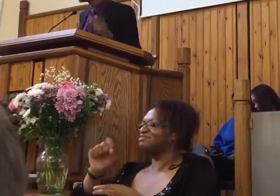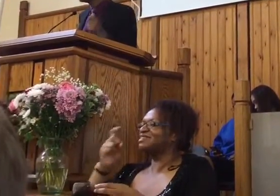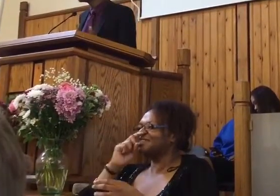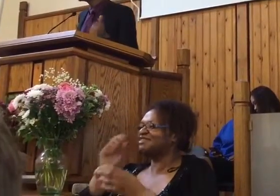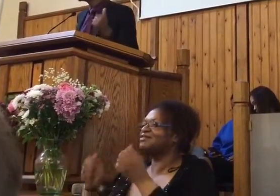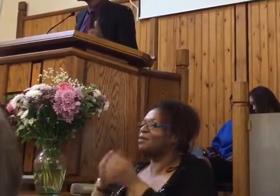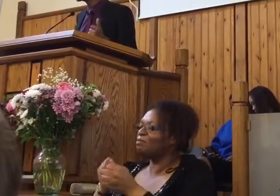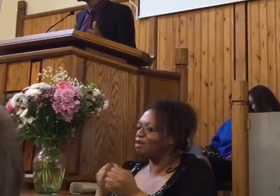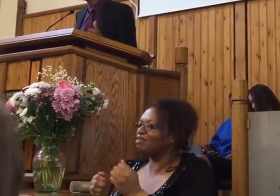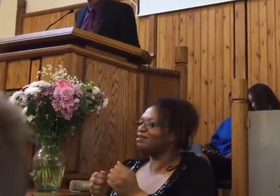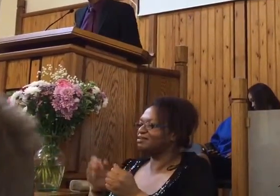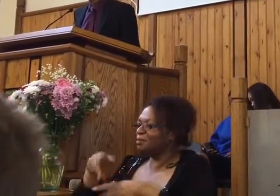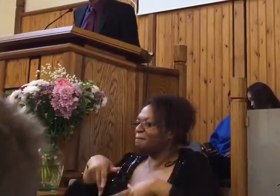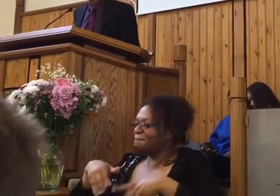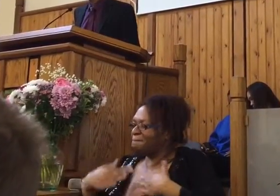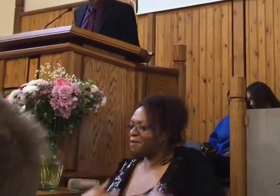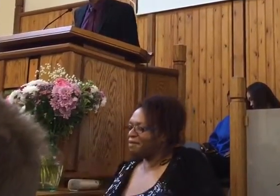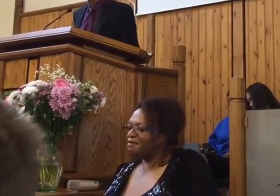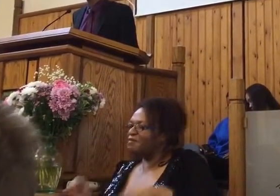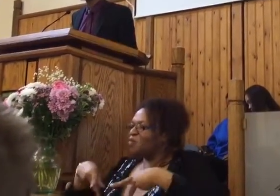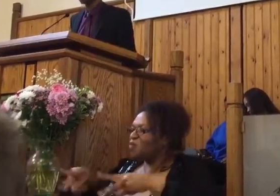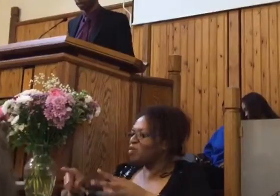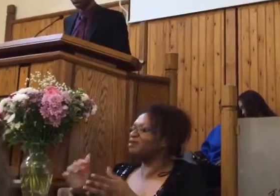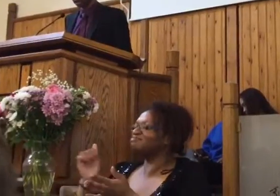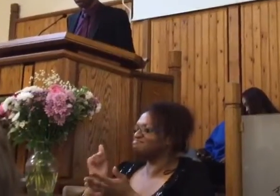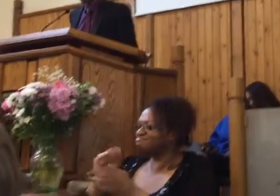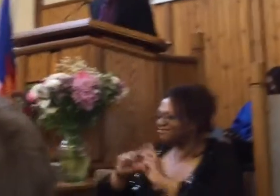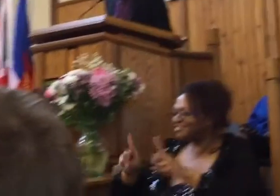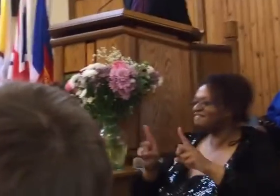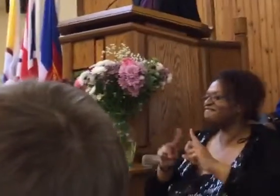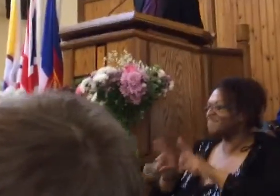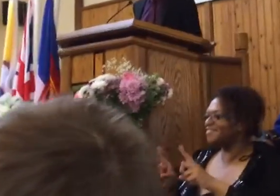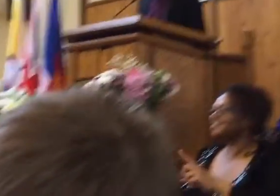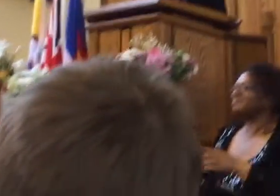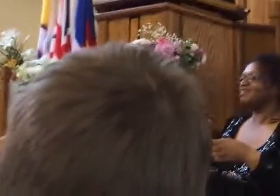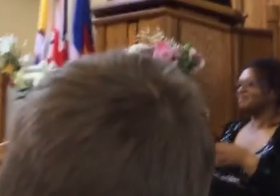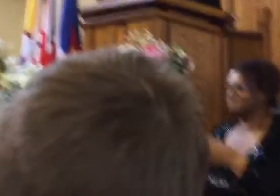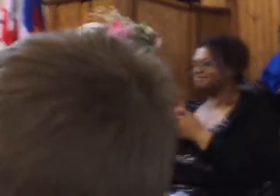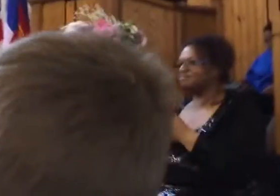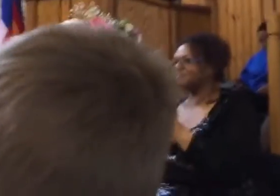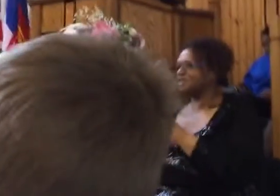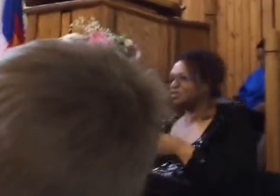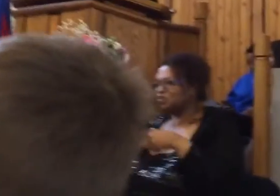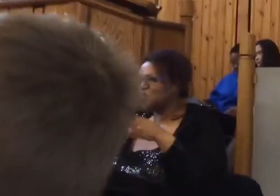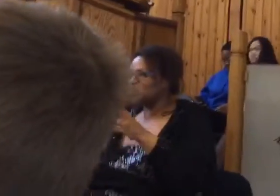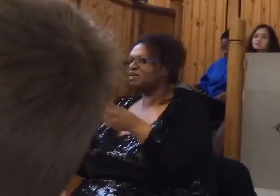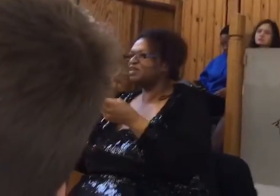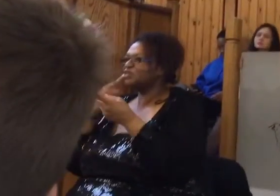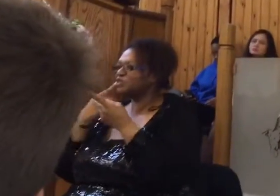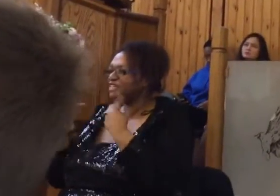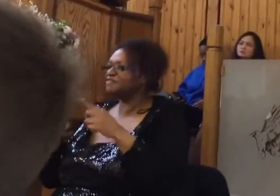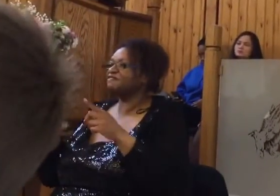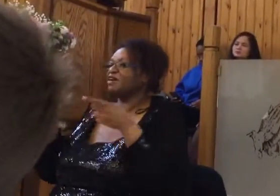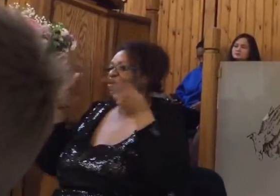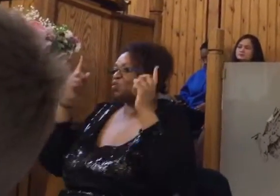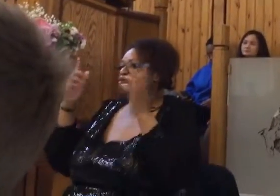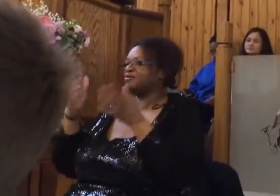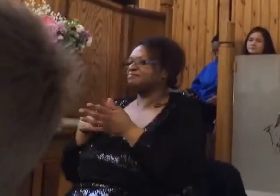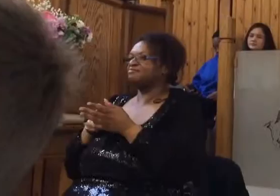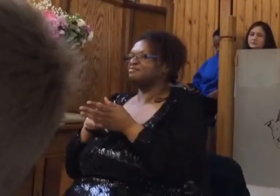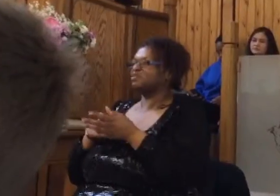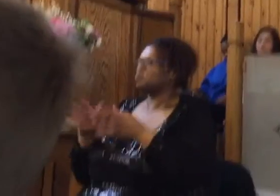Does the company that you keep testify that you're a witness for Jesus? Or maybe you're